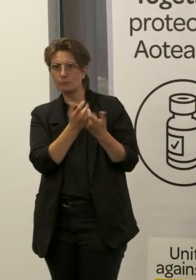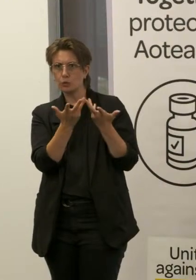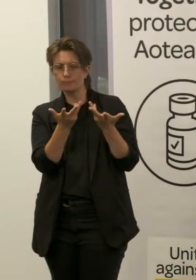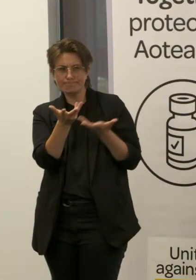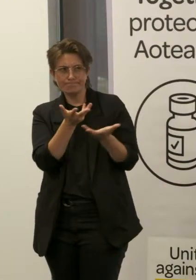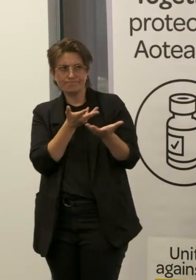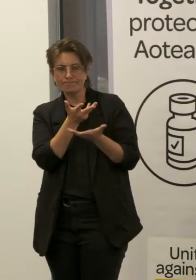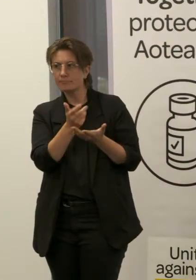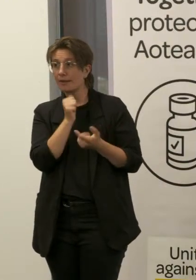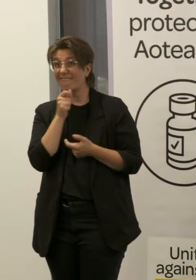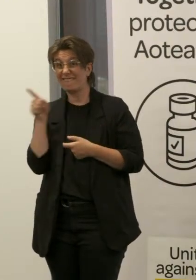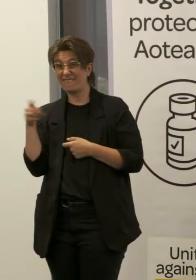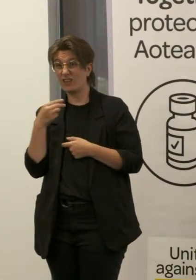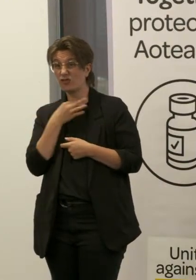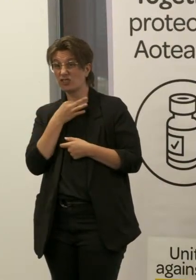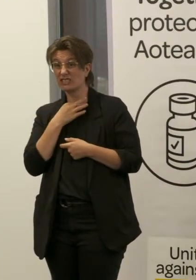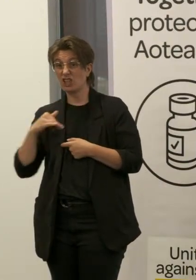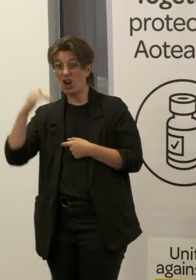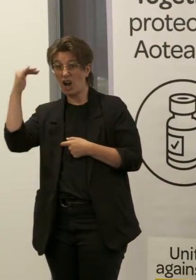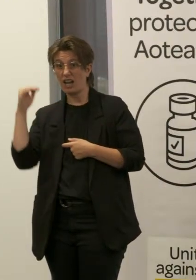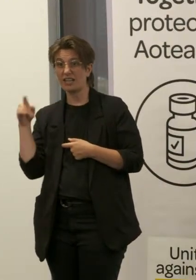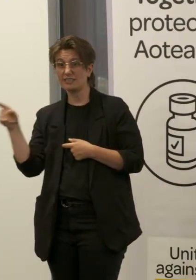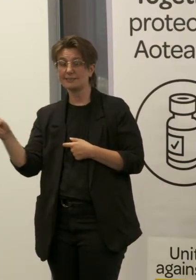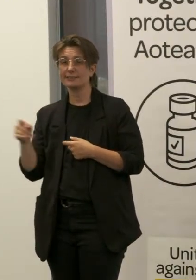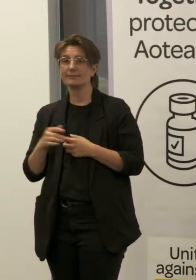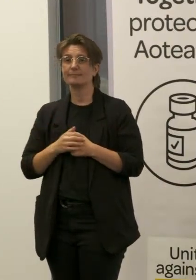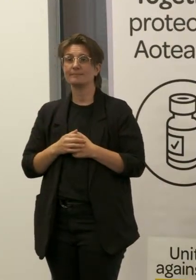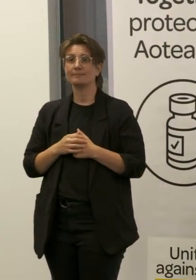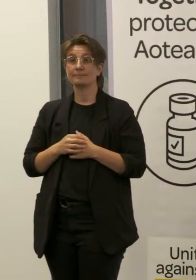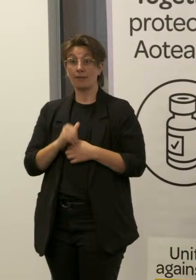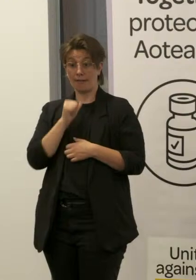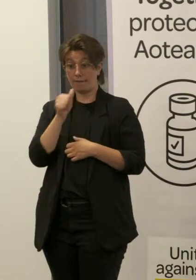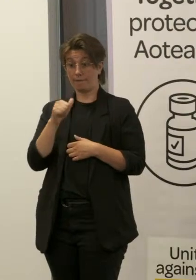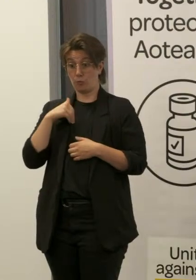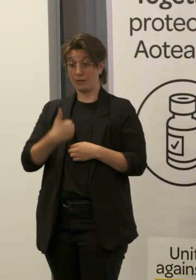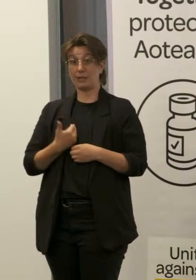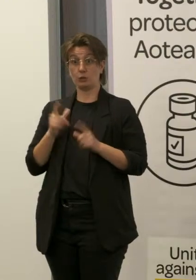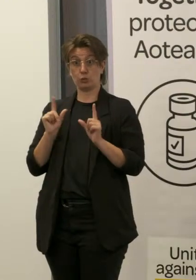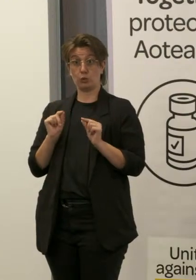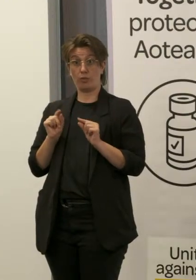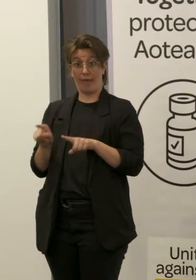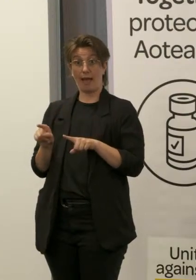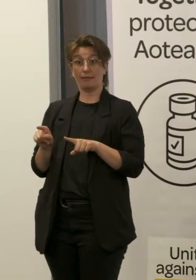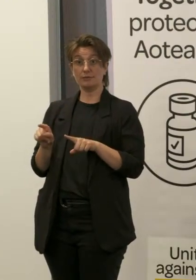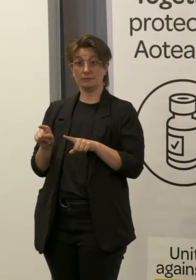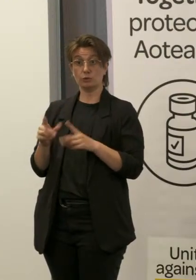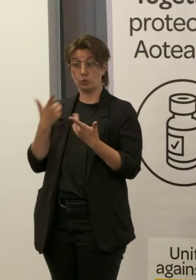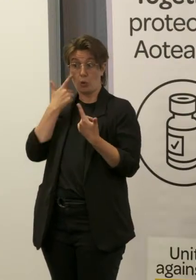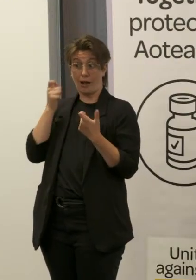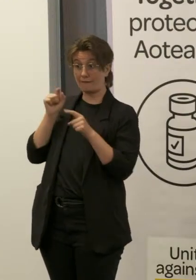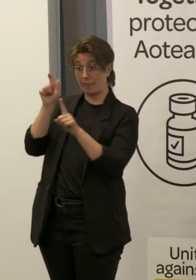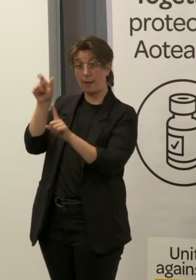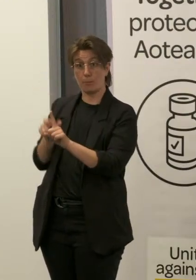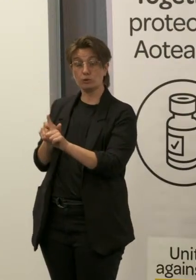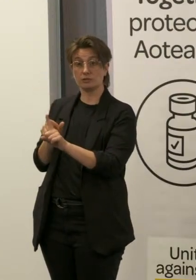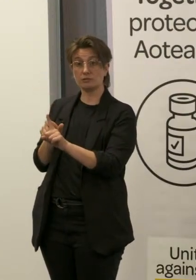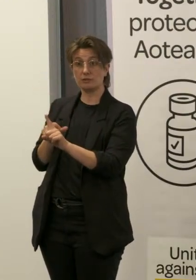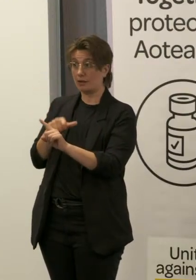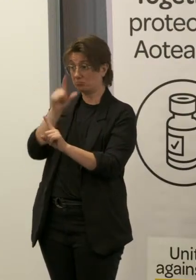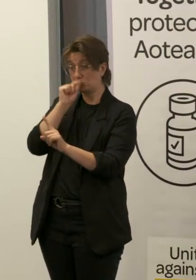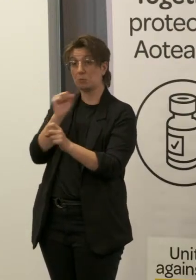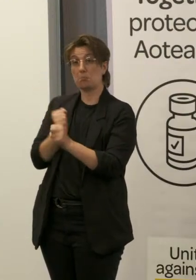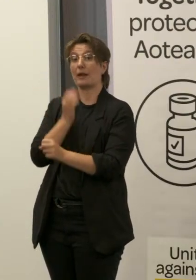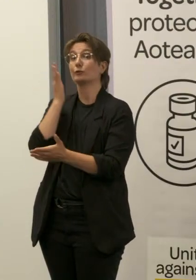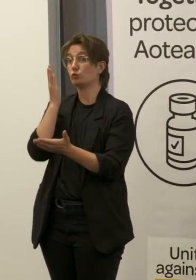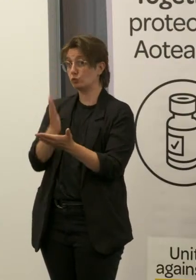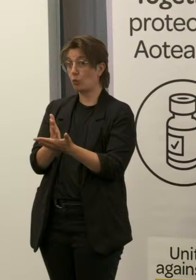is at particular risk. And ultimately, if what we need to do to preserve that person's healthcare, we can arrange for transport to